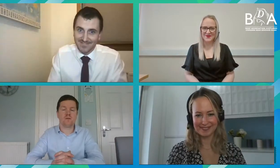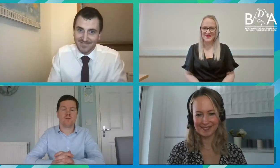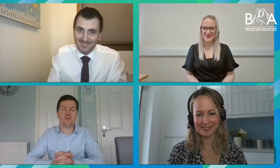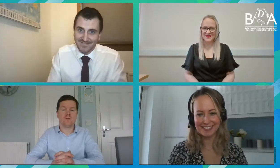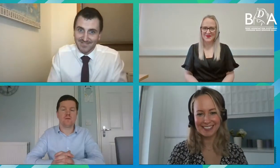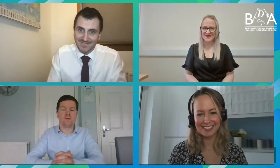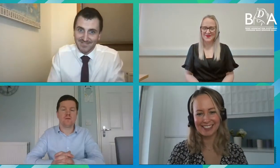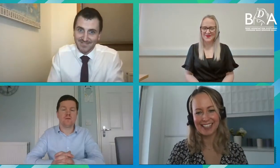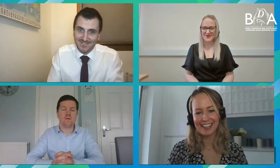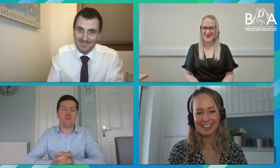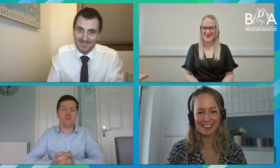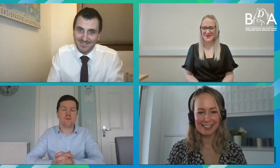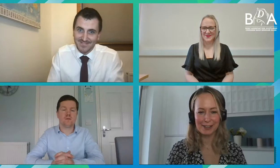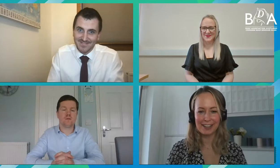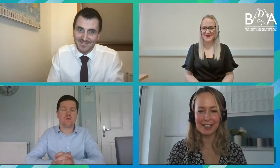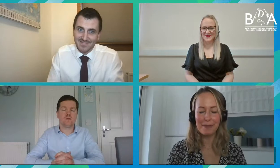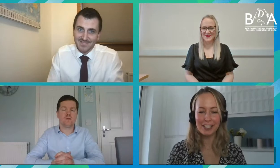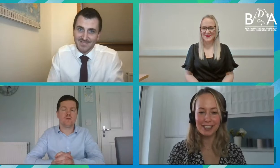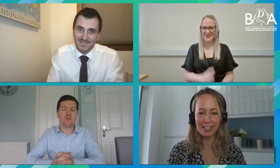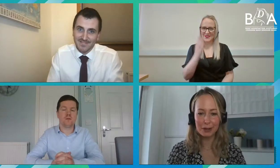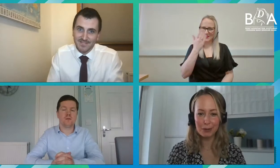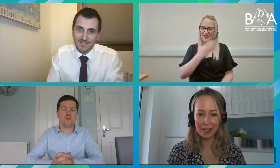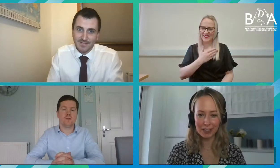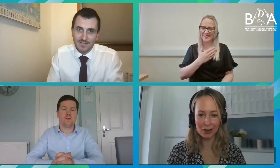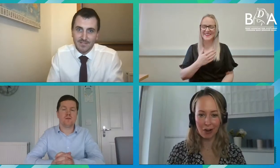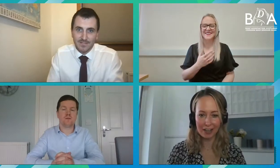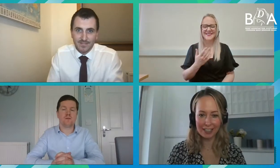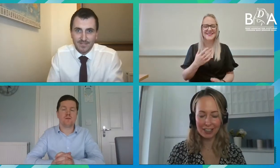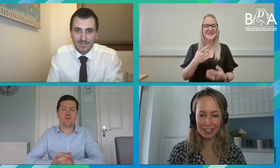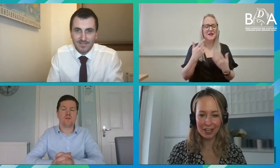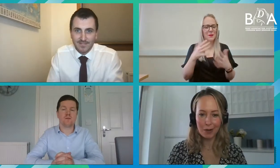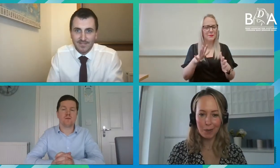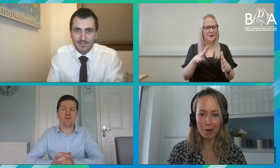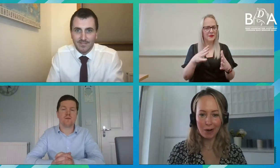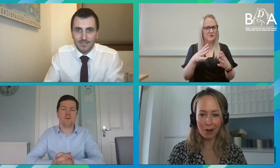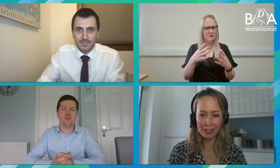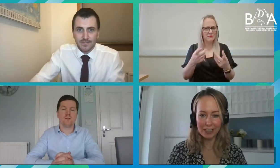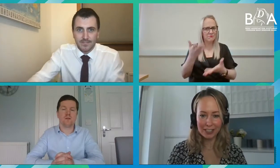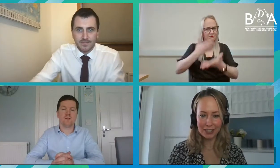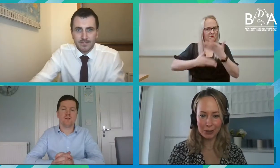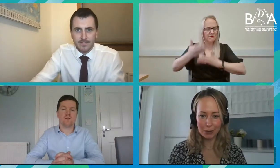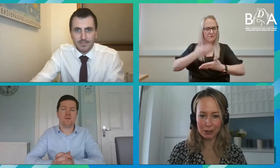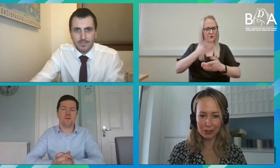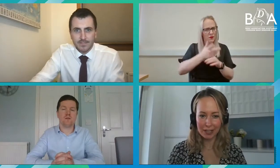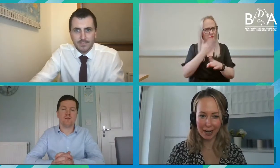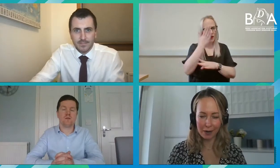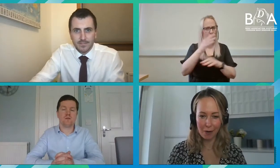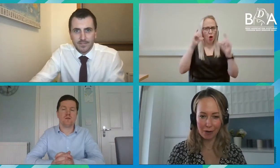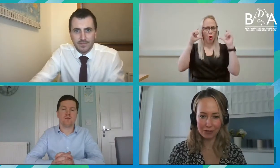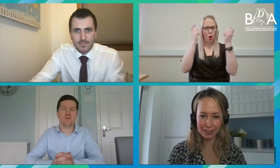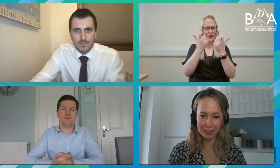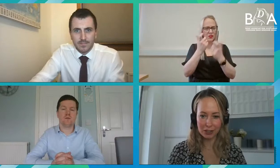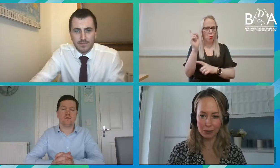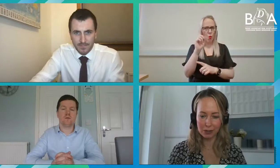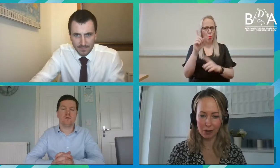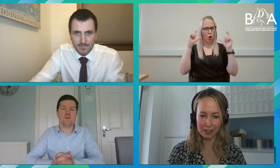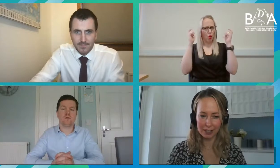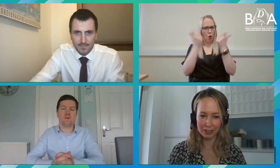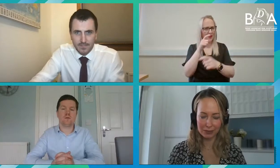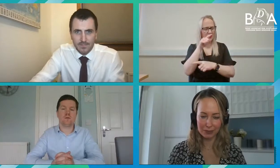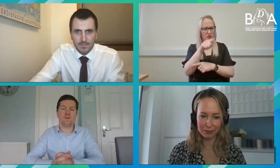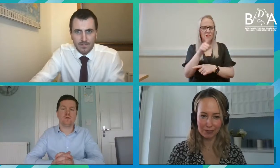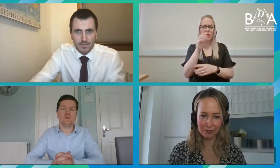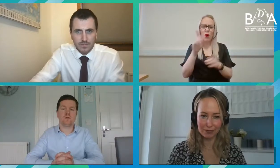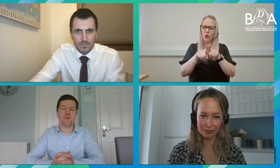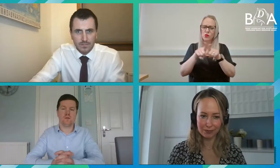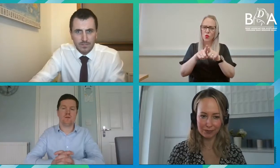Yep, no, on you go. sorry, you mentioned that you went to college. What college did you go to, and how often did you go to